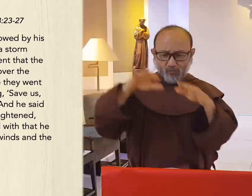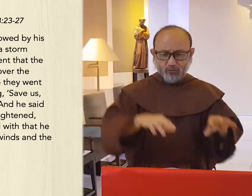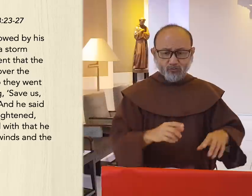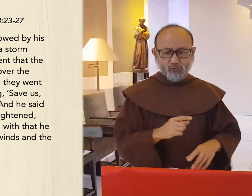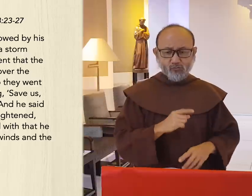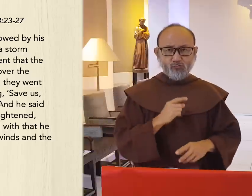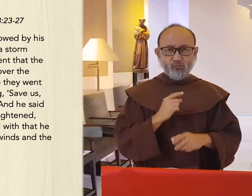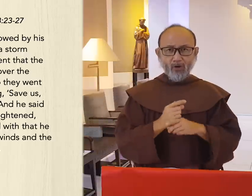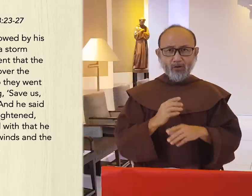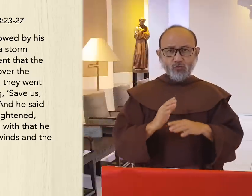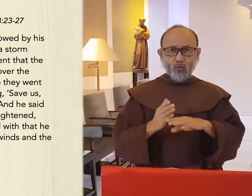the boat.